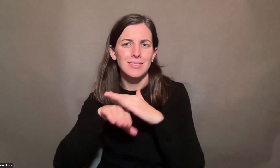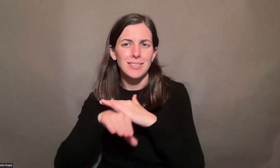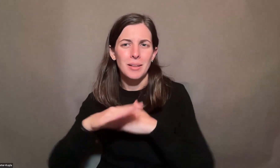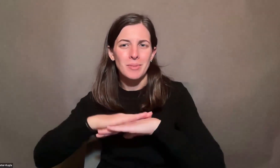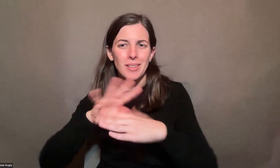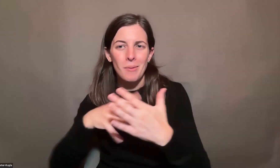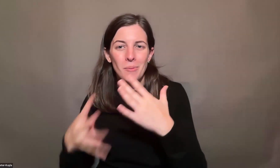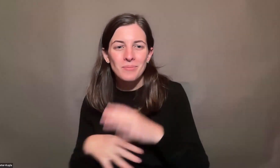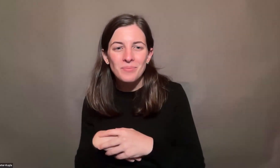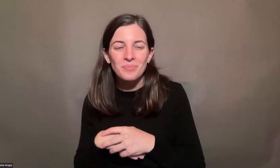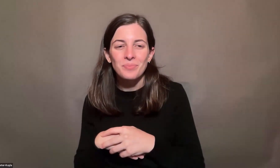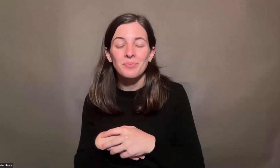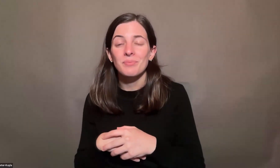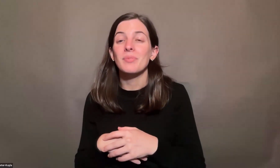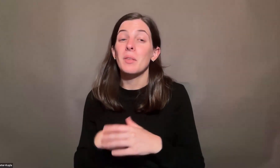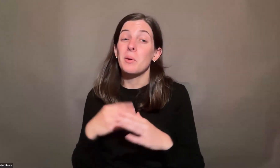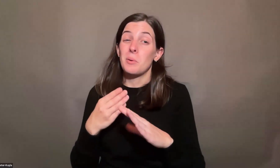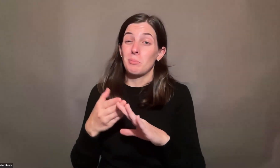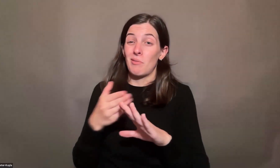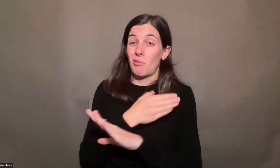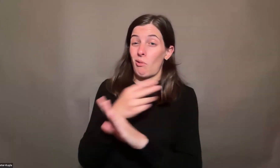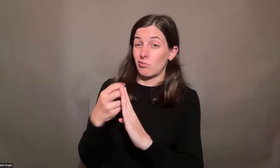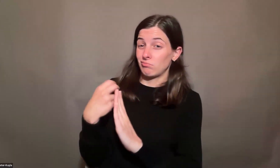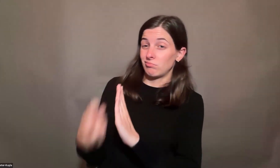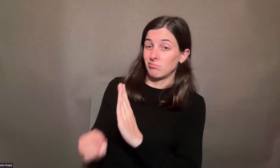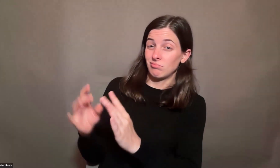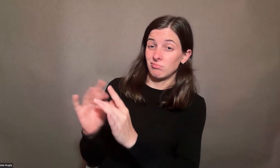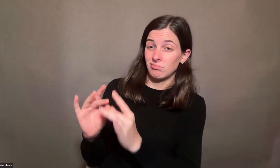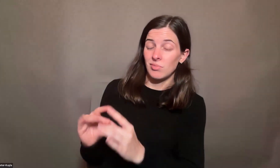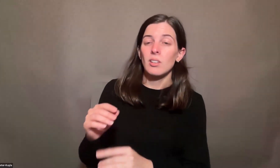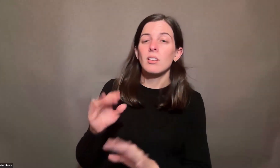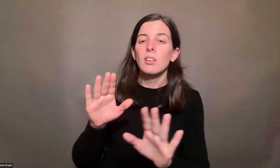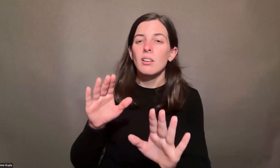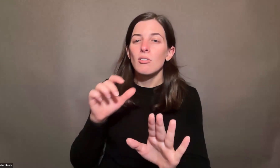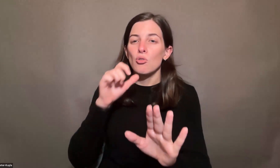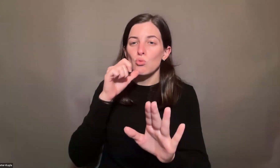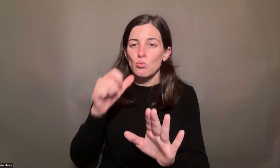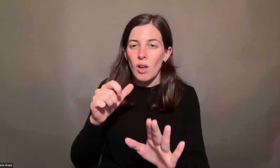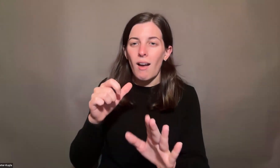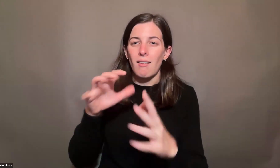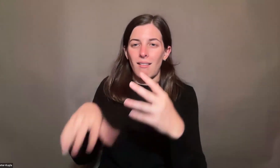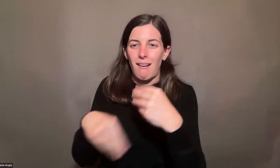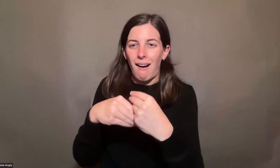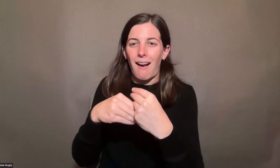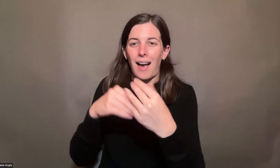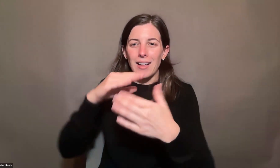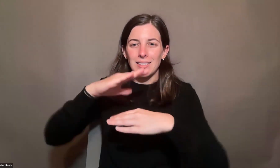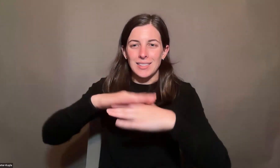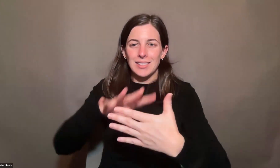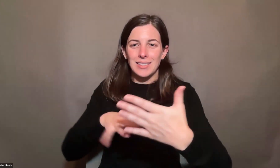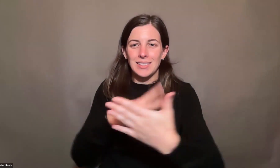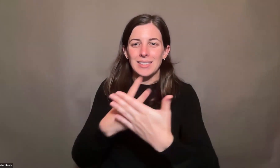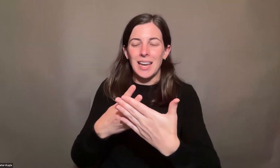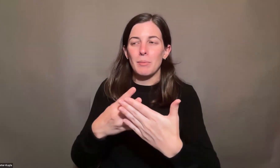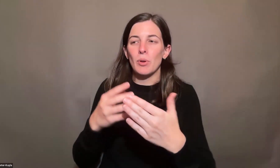One thing I would say before I start is please do not add tables as images into your document. So please don't screenshot a table